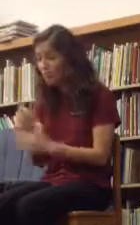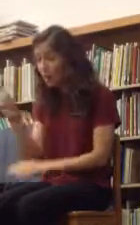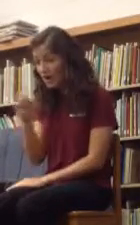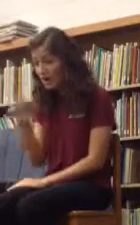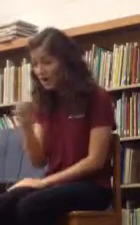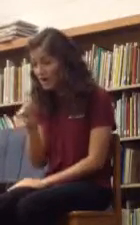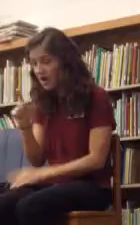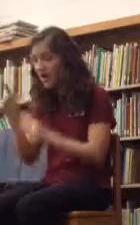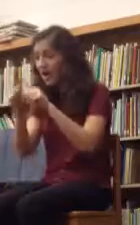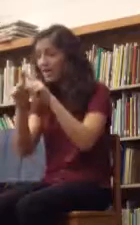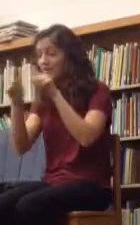Square's house.